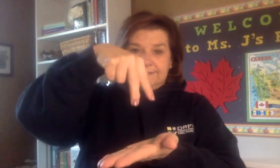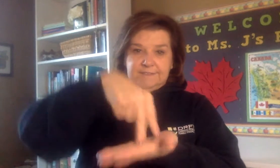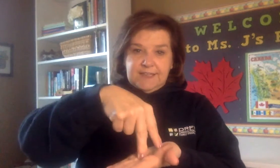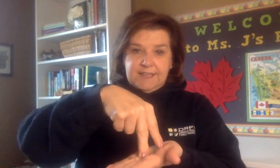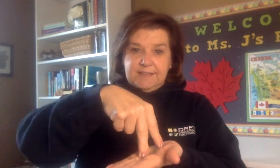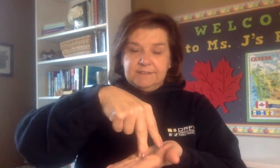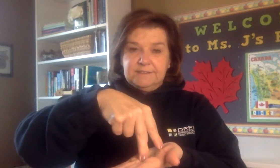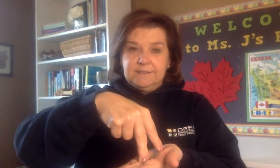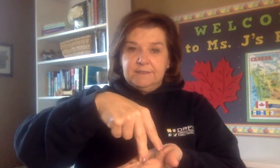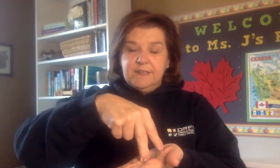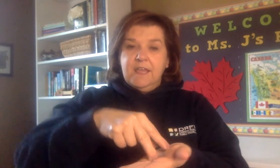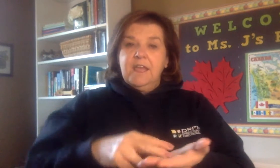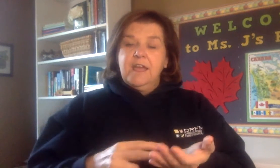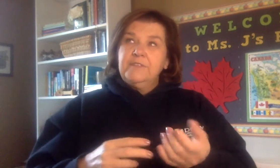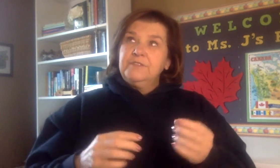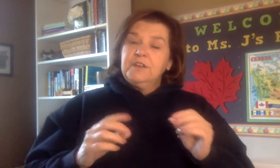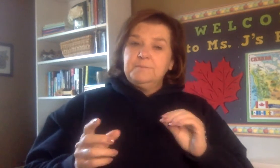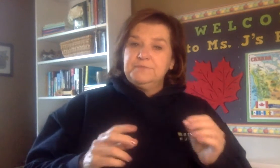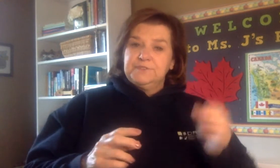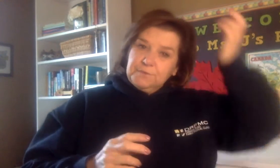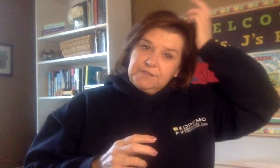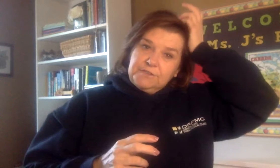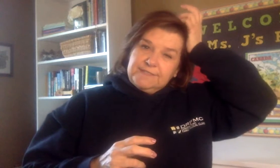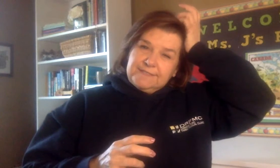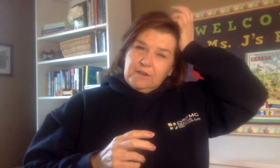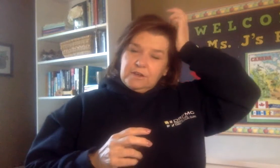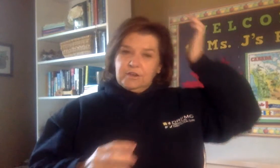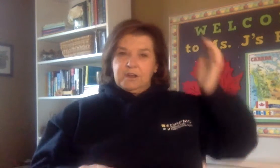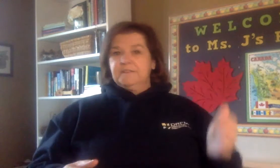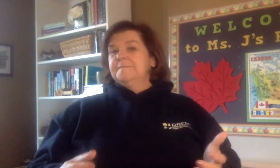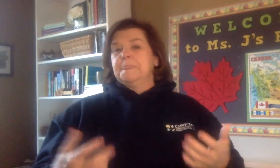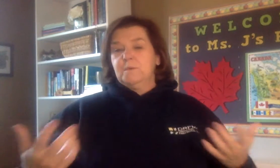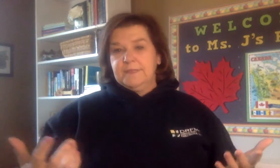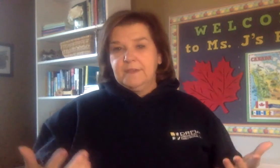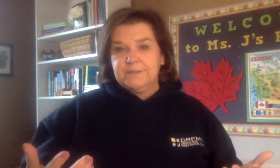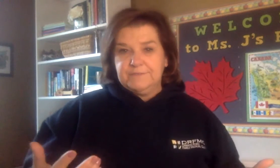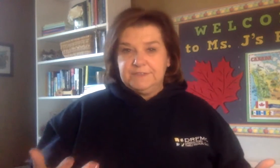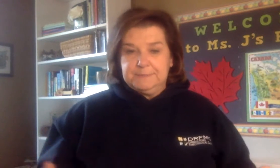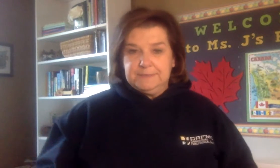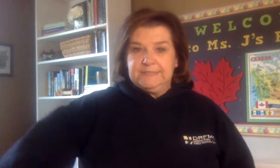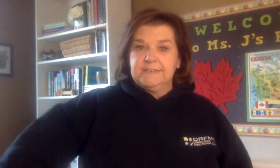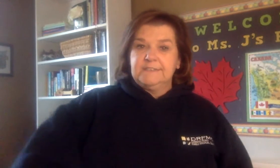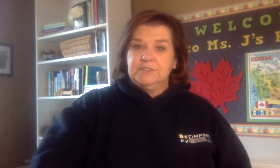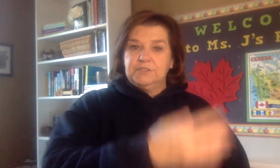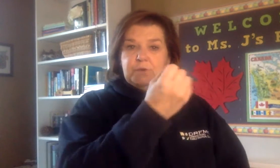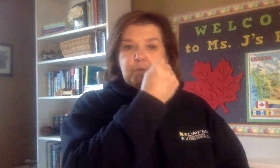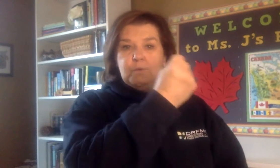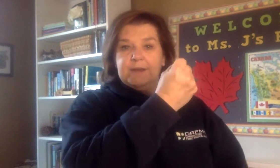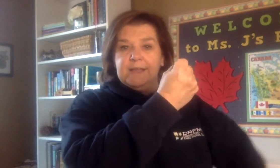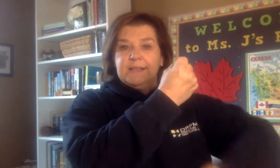stand, and then there are a couple of different ways you could say on guard. the way that we've typically done it is you do one hand